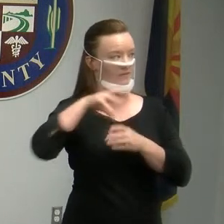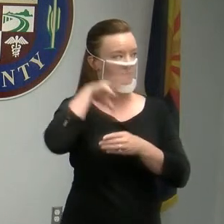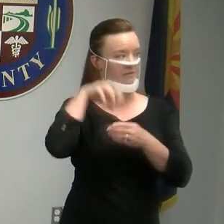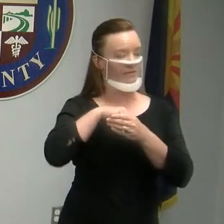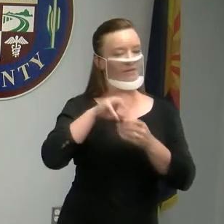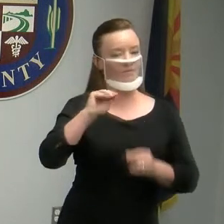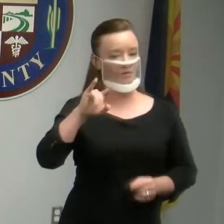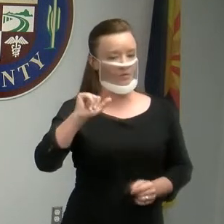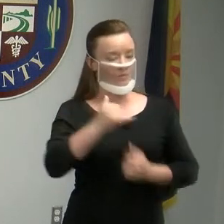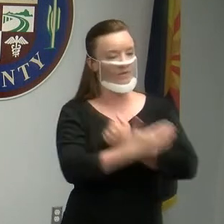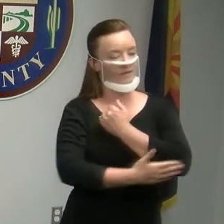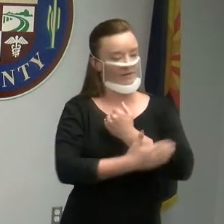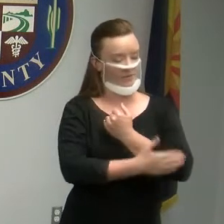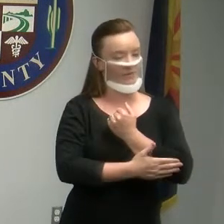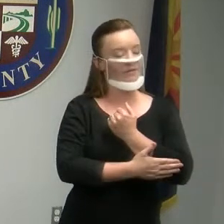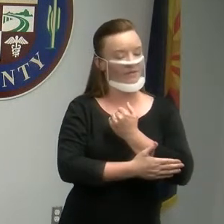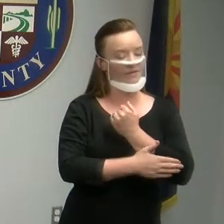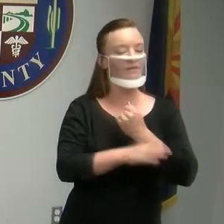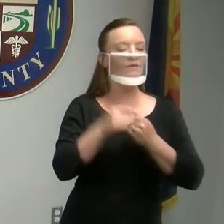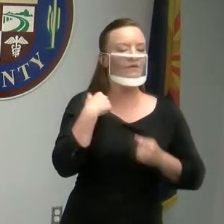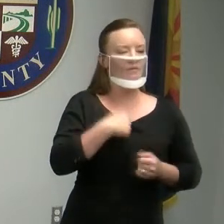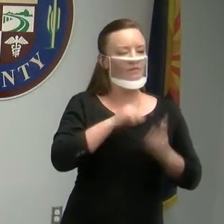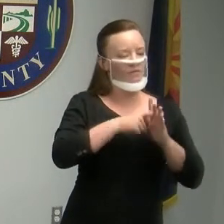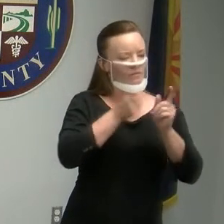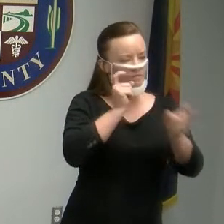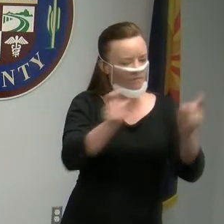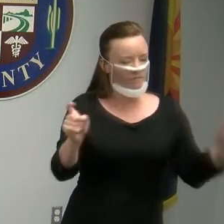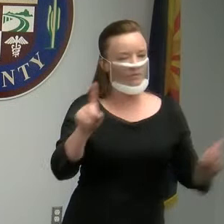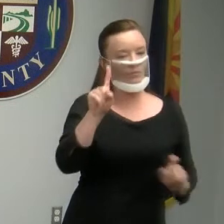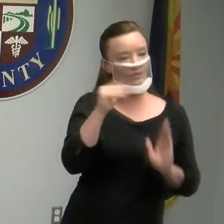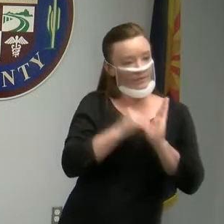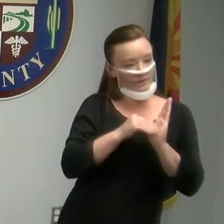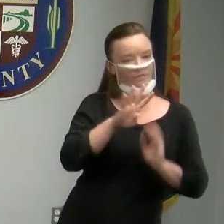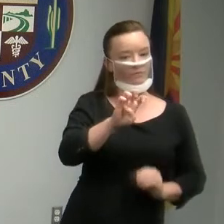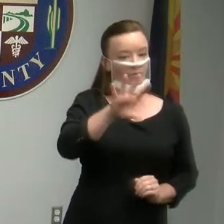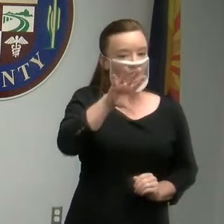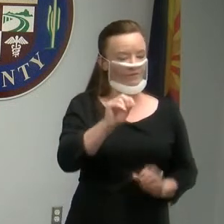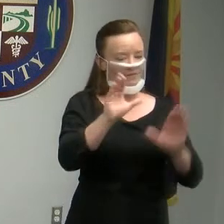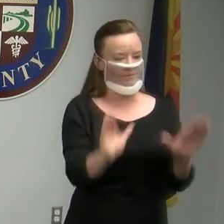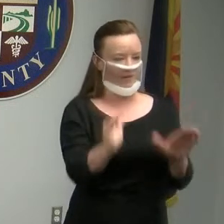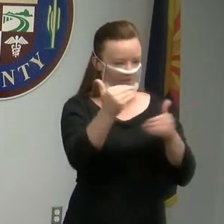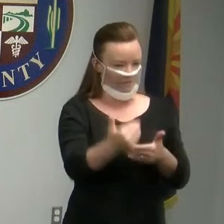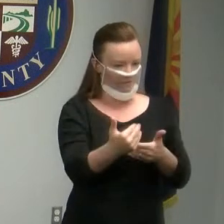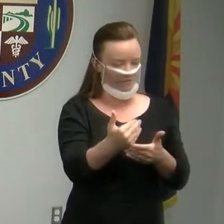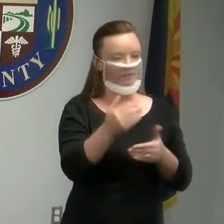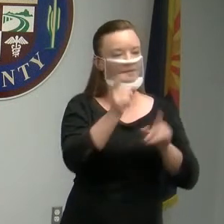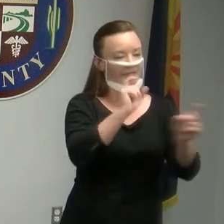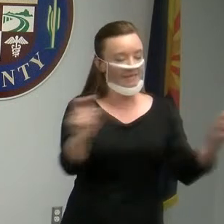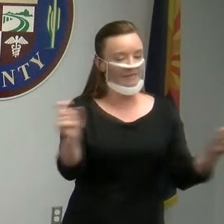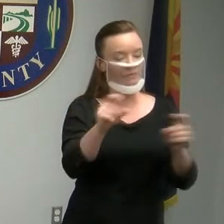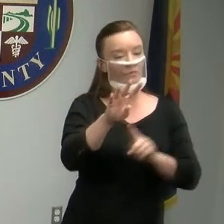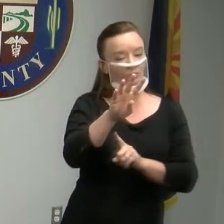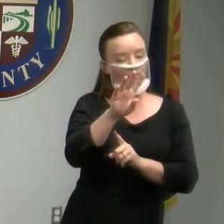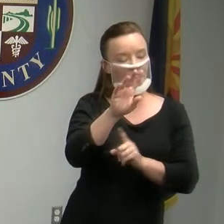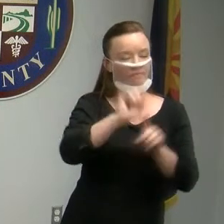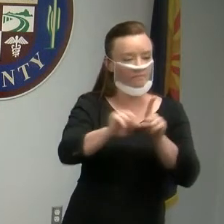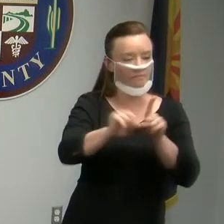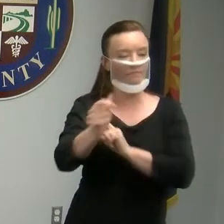distributing 1,450 PPE starter kits for public, private, and charter schools throughout the